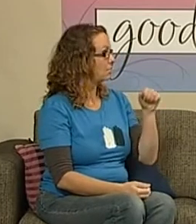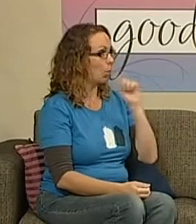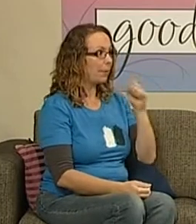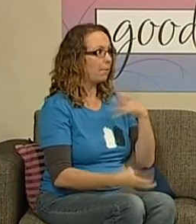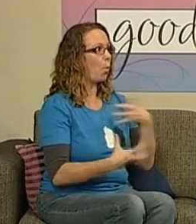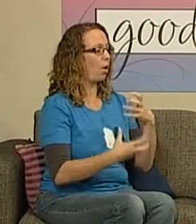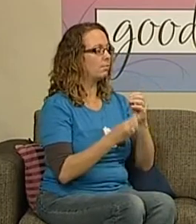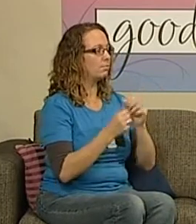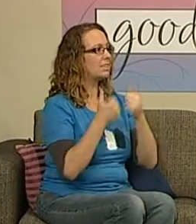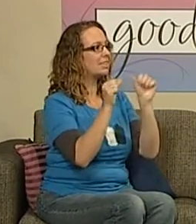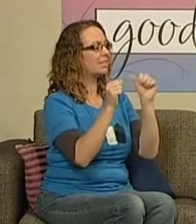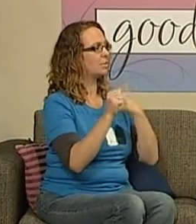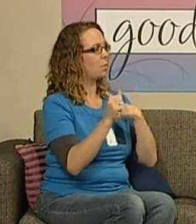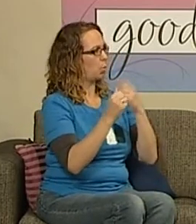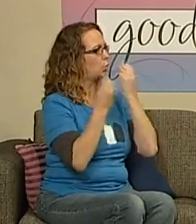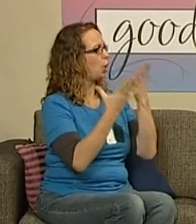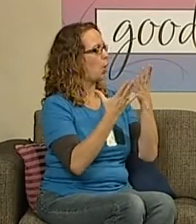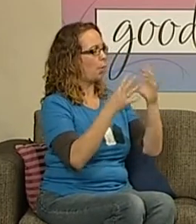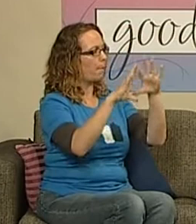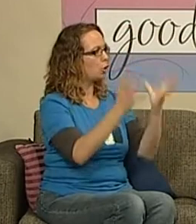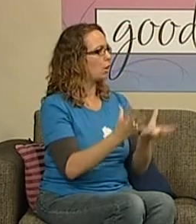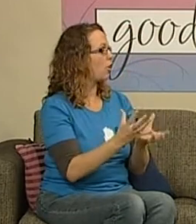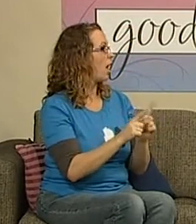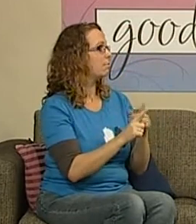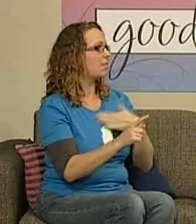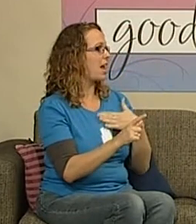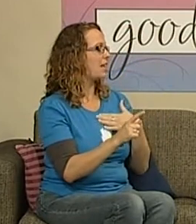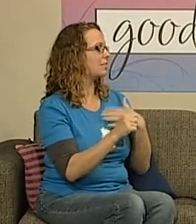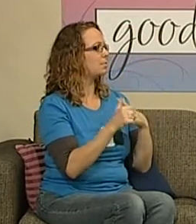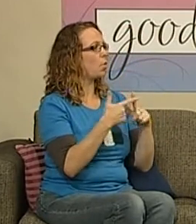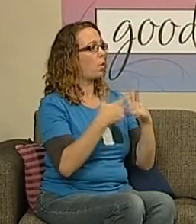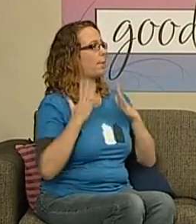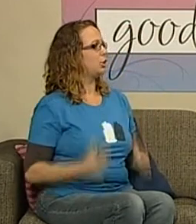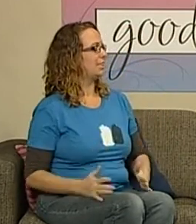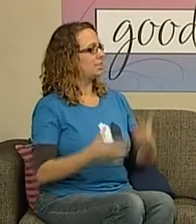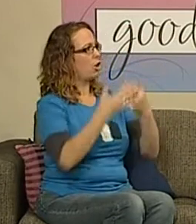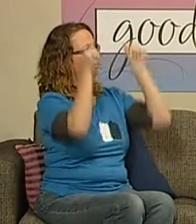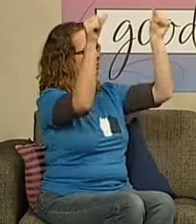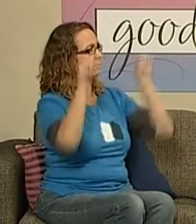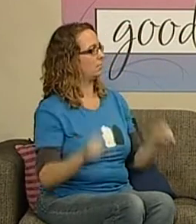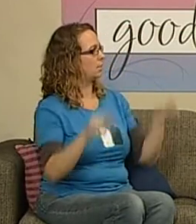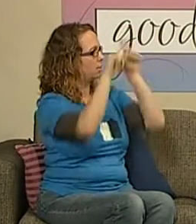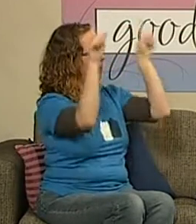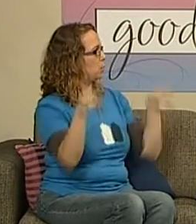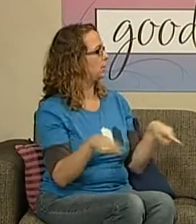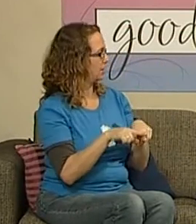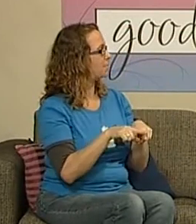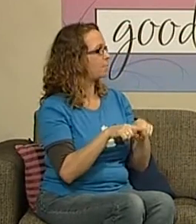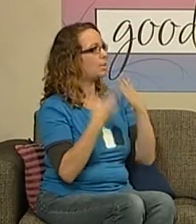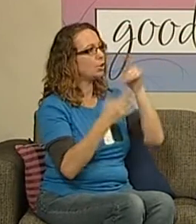Yeah, absolutely. That can be a really successful way to communicate. Like in a medical situation, they often have pictures of hearts or little models